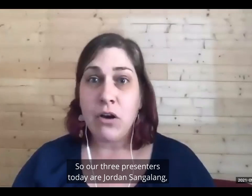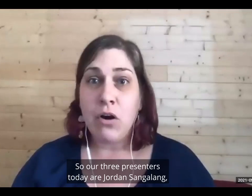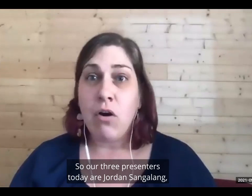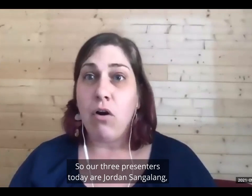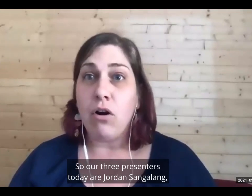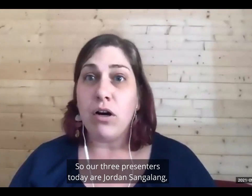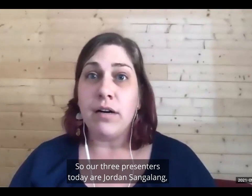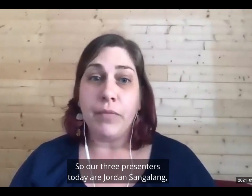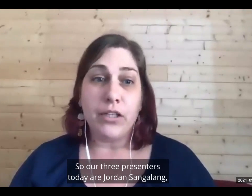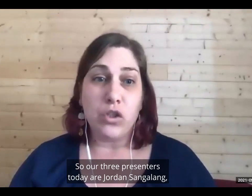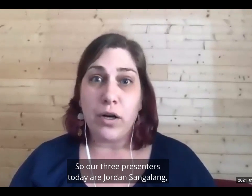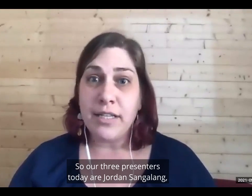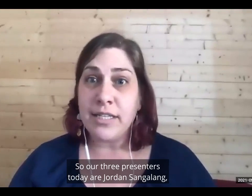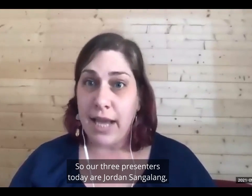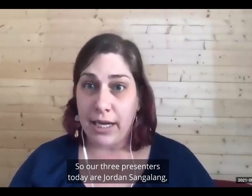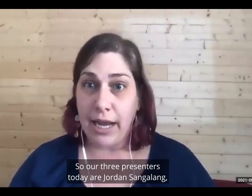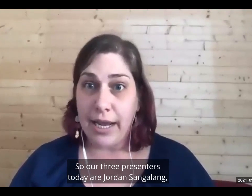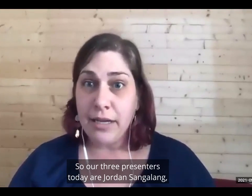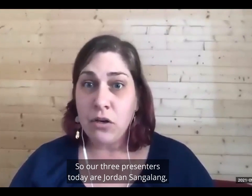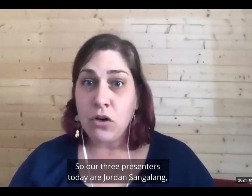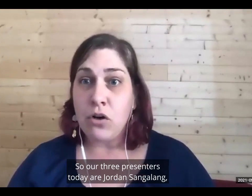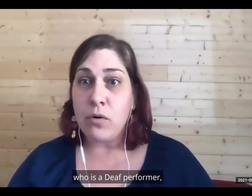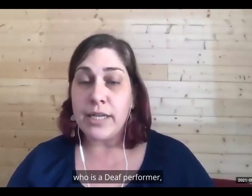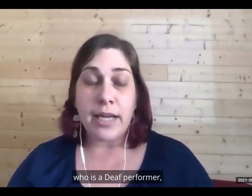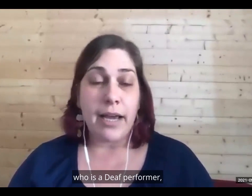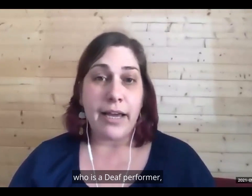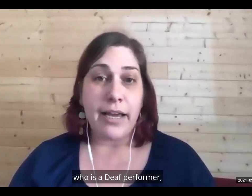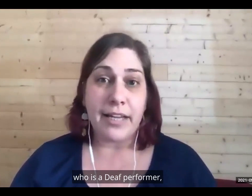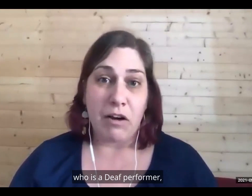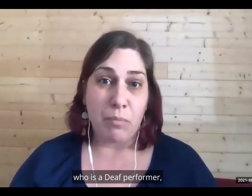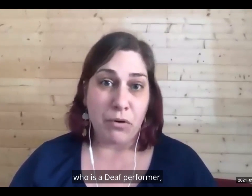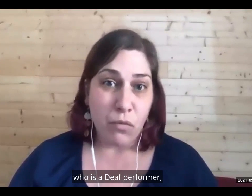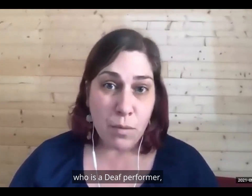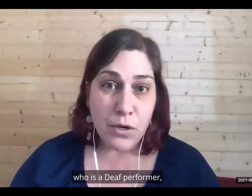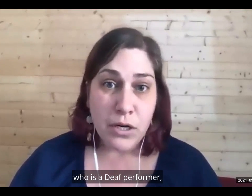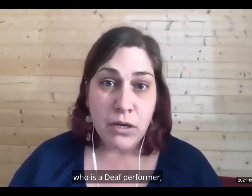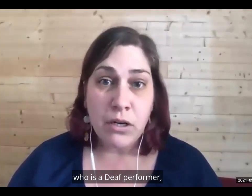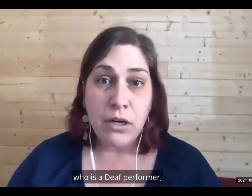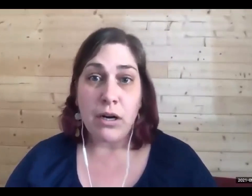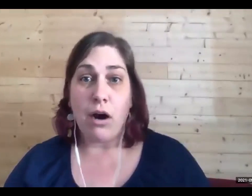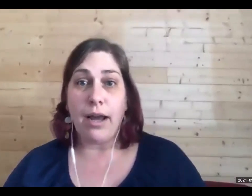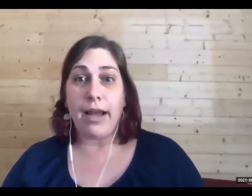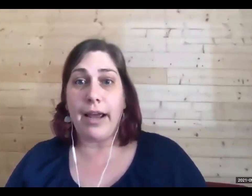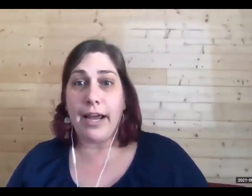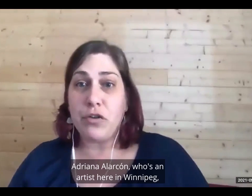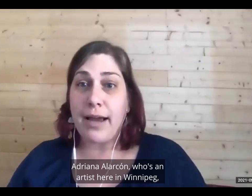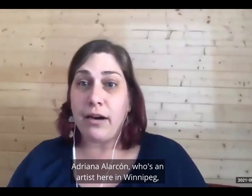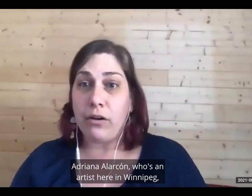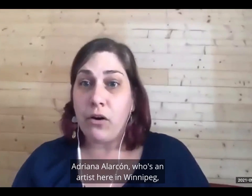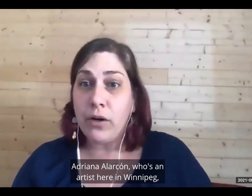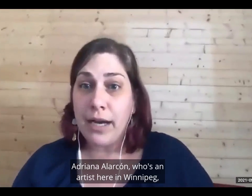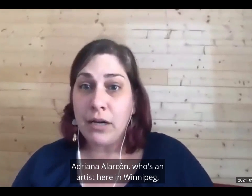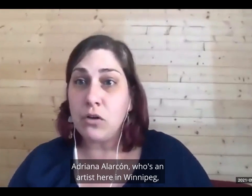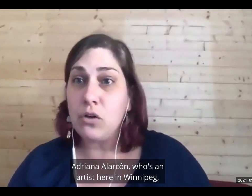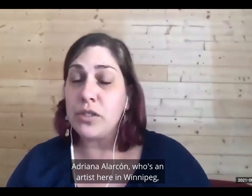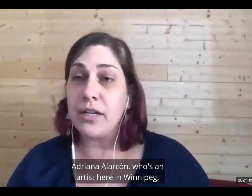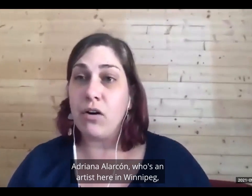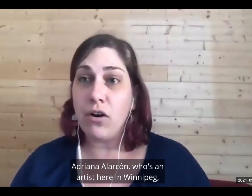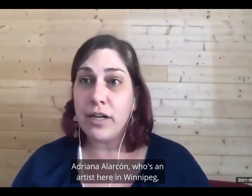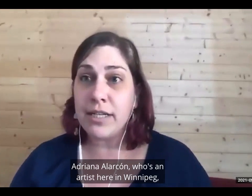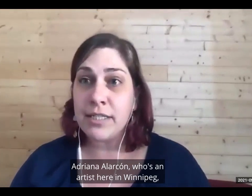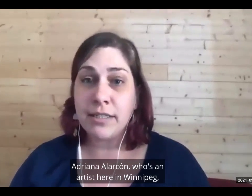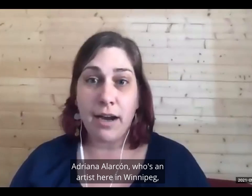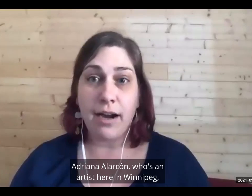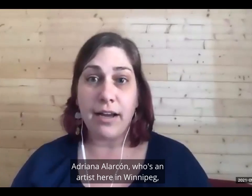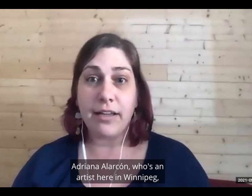today are Jordan Sangalang, who is a deaf performer, Adriana Alarcón, who's